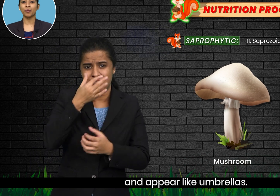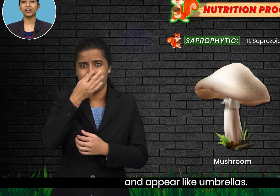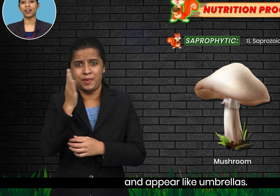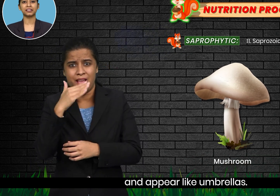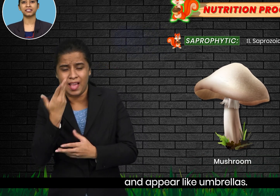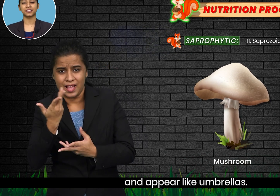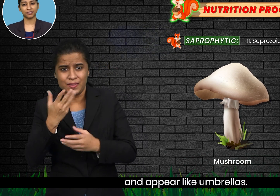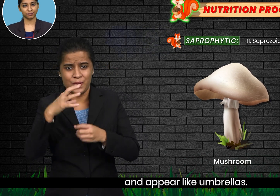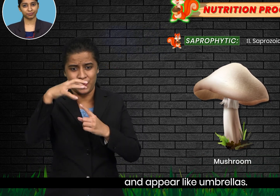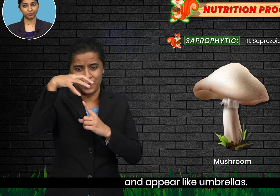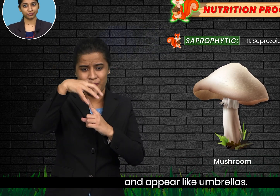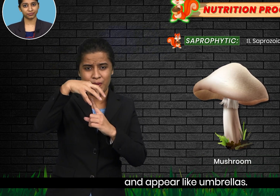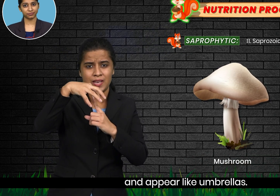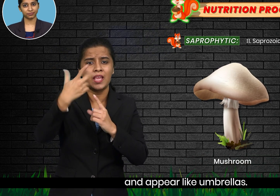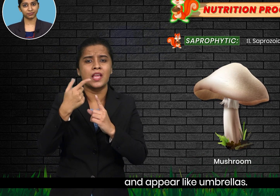like umbrellas.